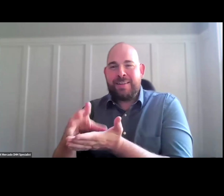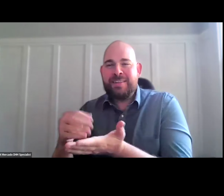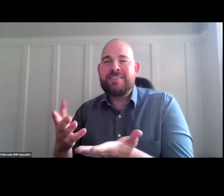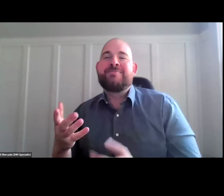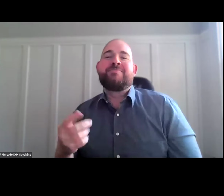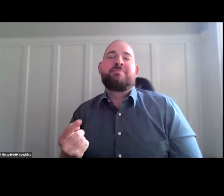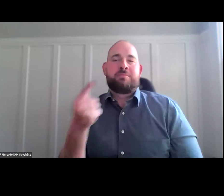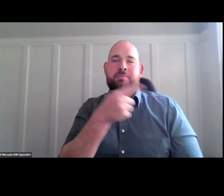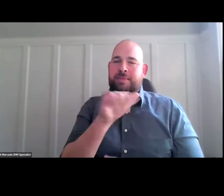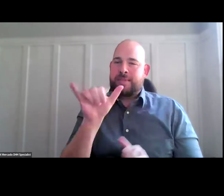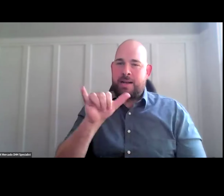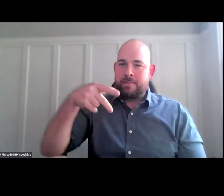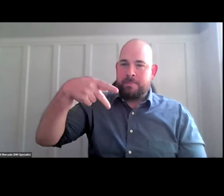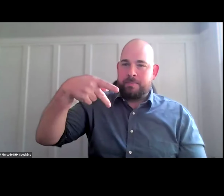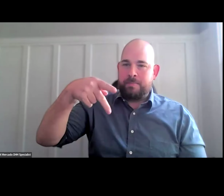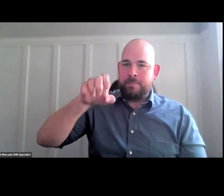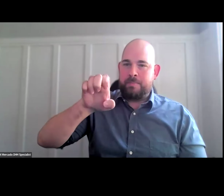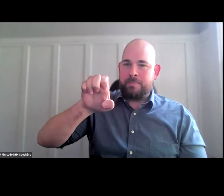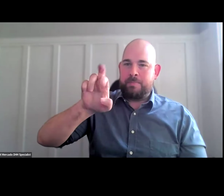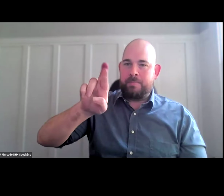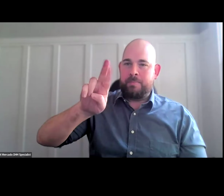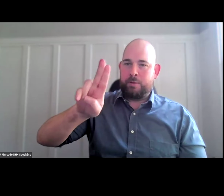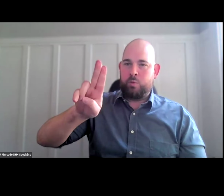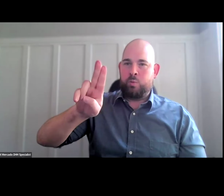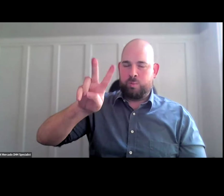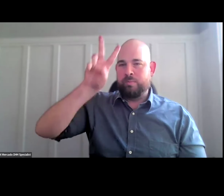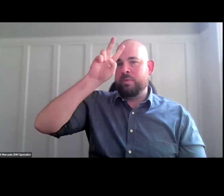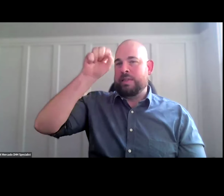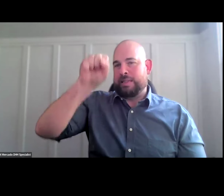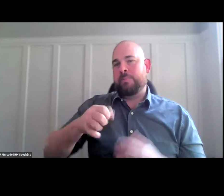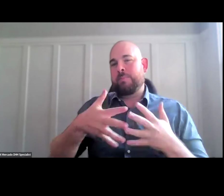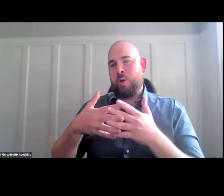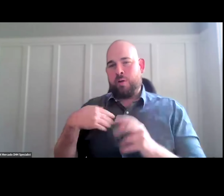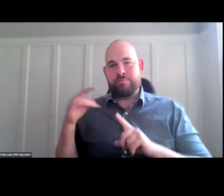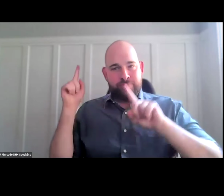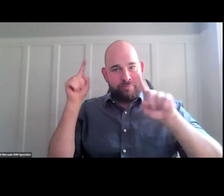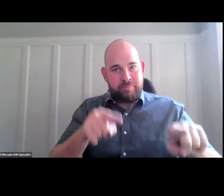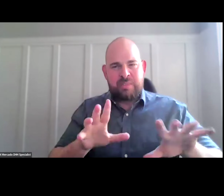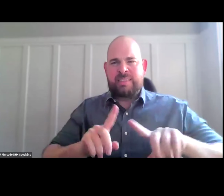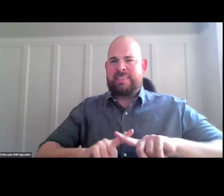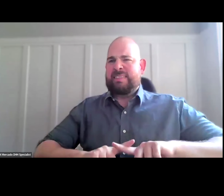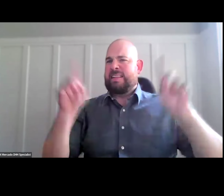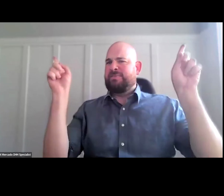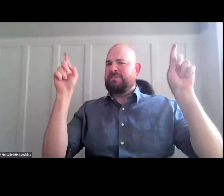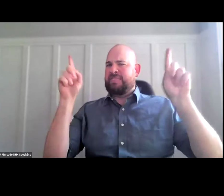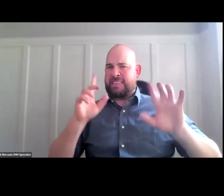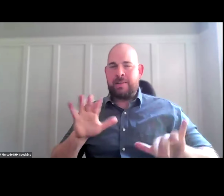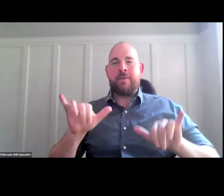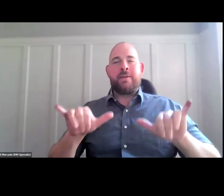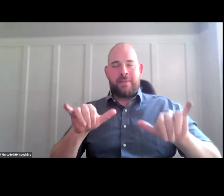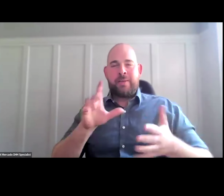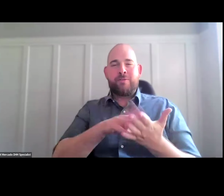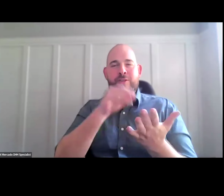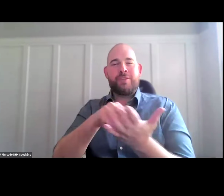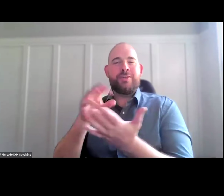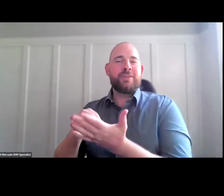was interesting to navigate that. Now in Peru, I've also